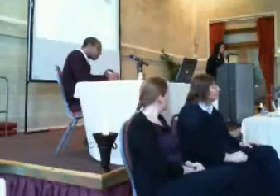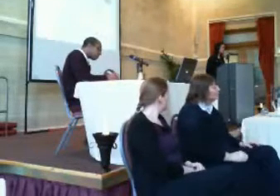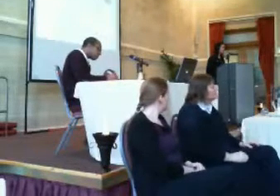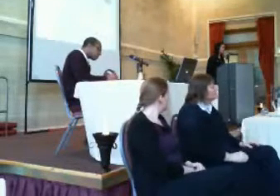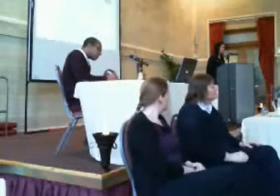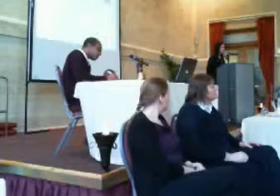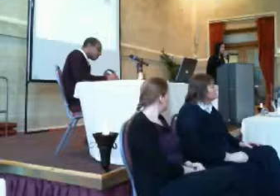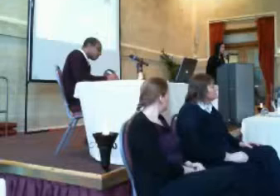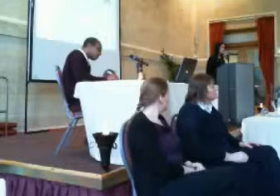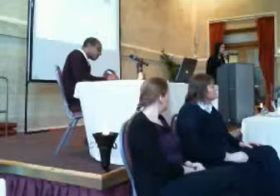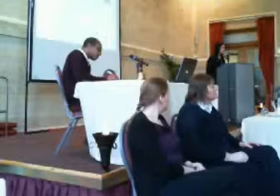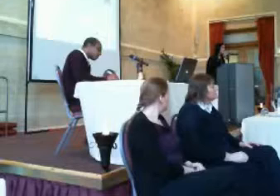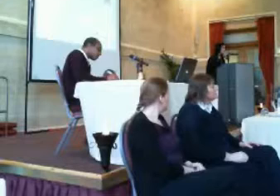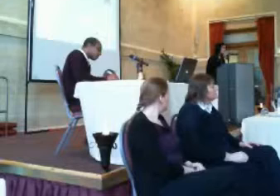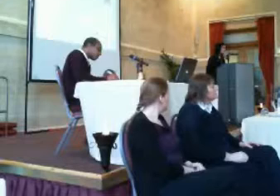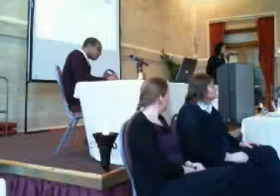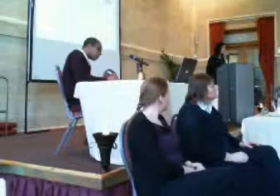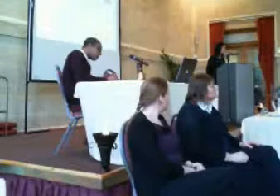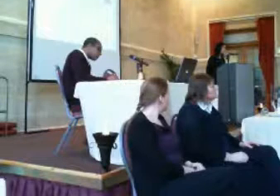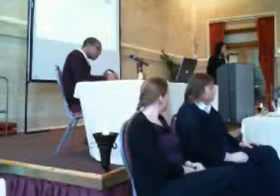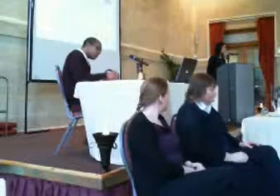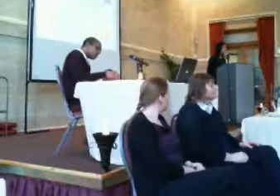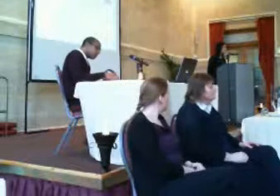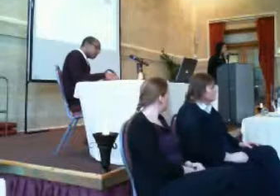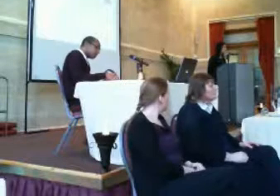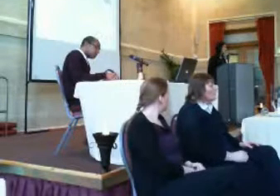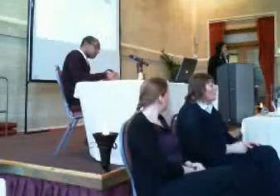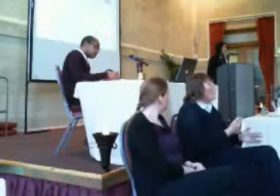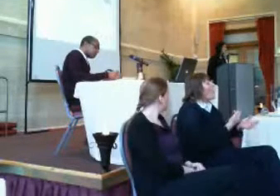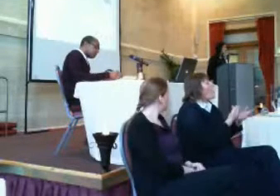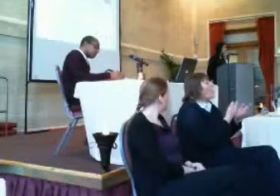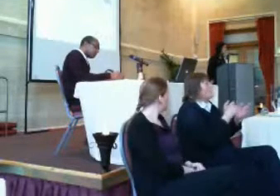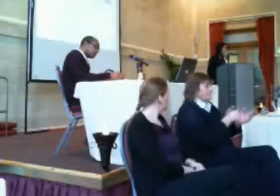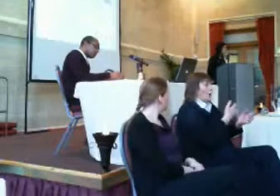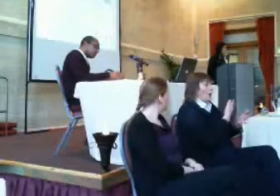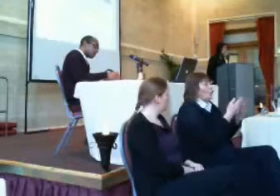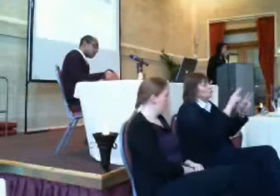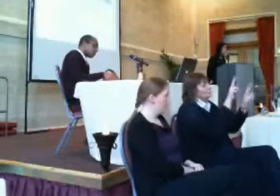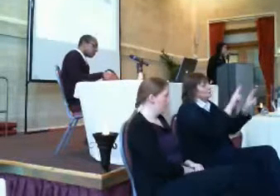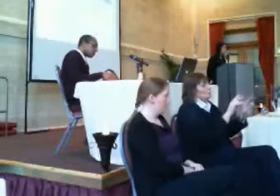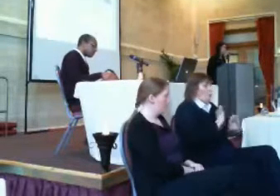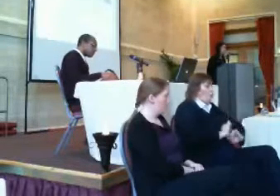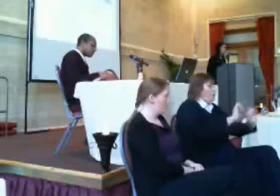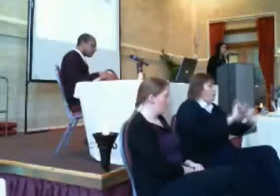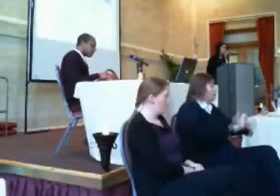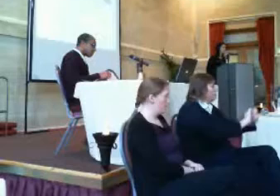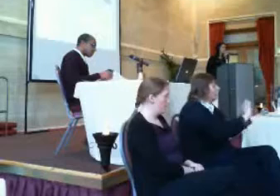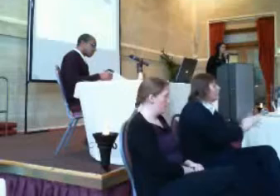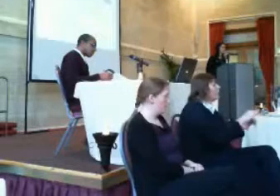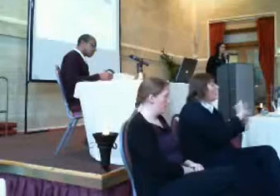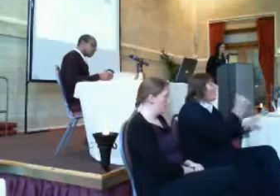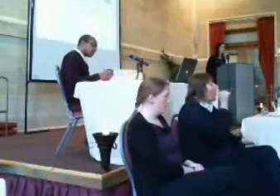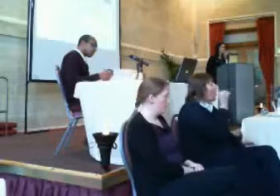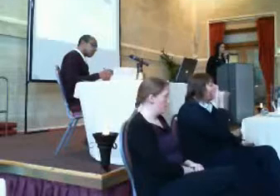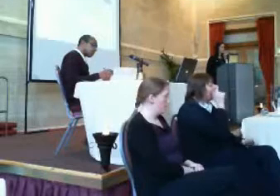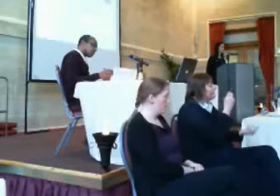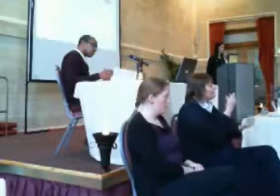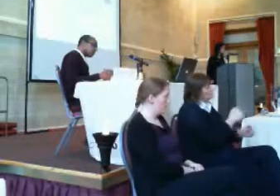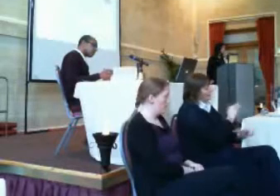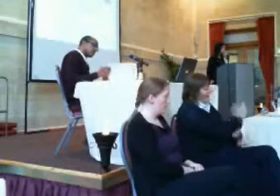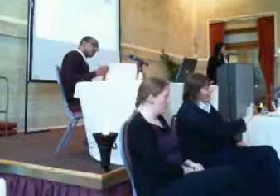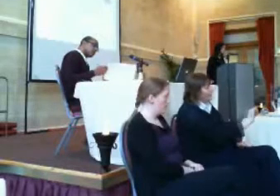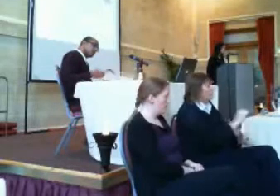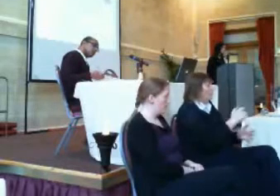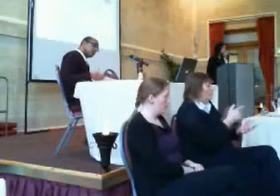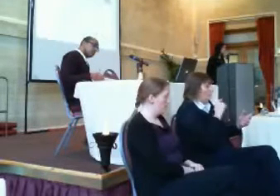Yes. And I do want to acknowledge that a lot of schools will be doing their own awareness raising and their own